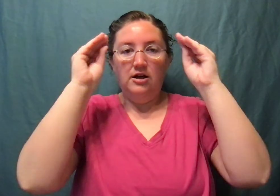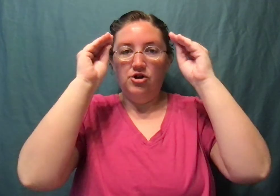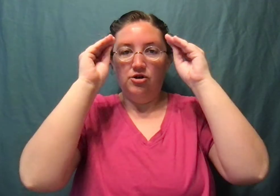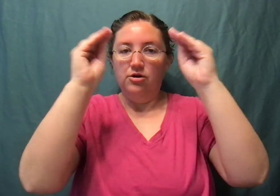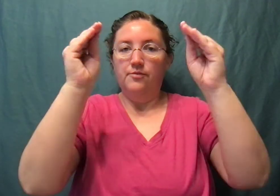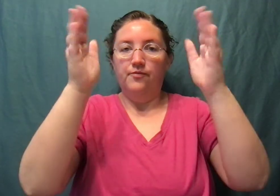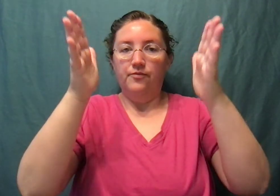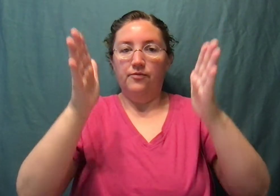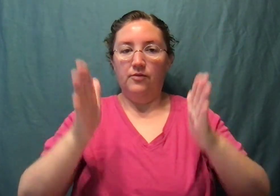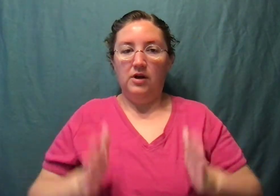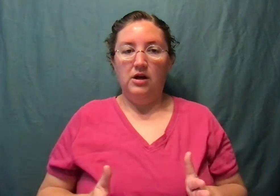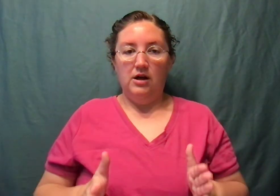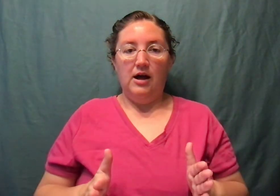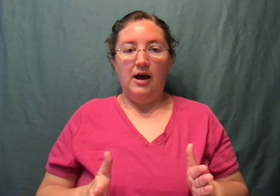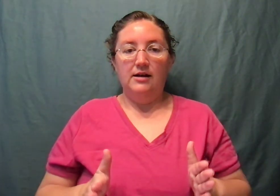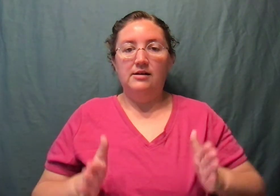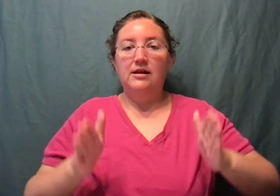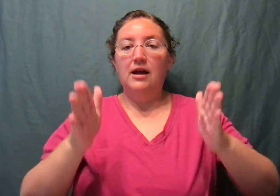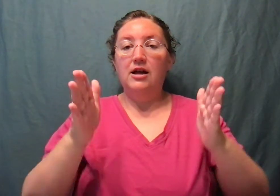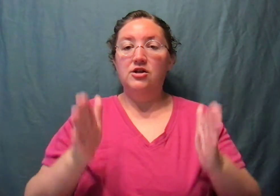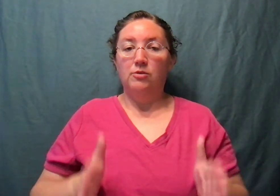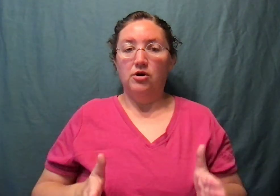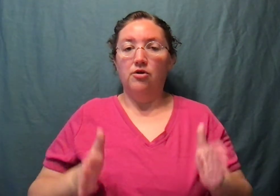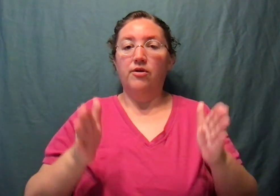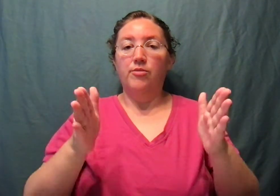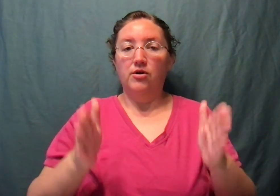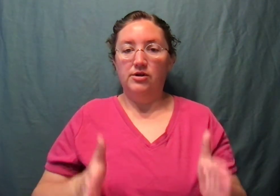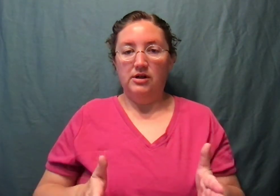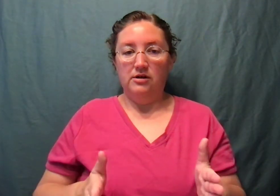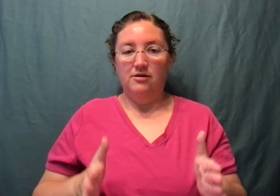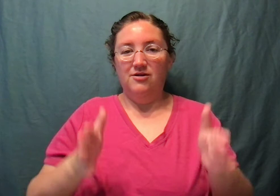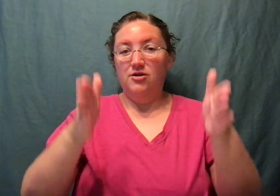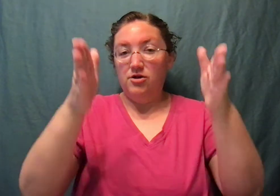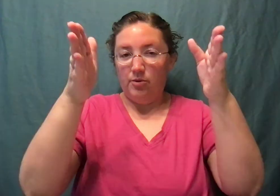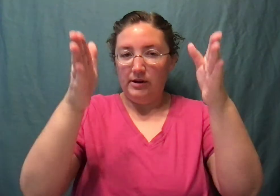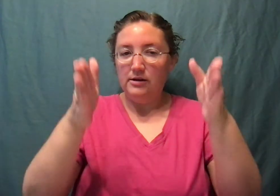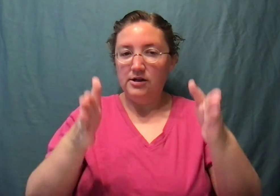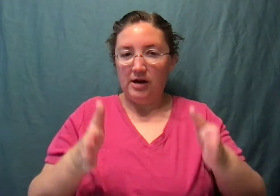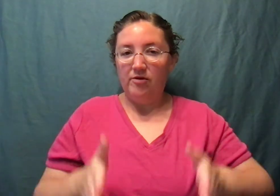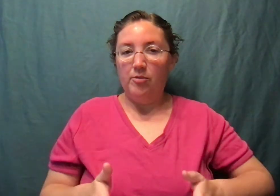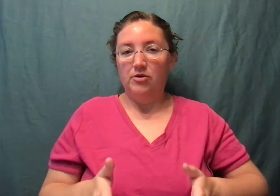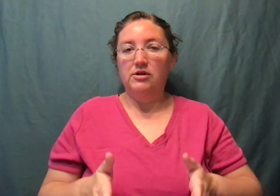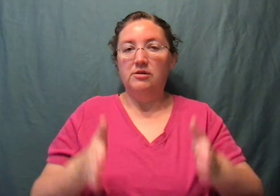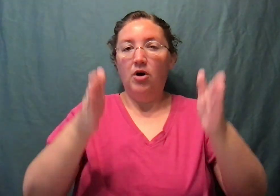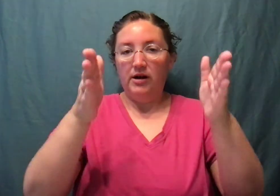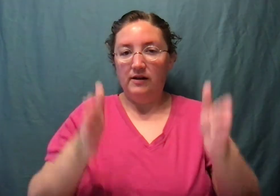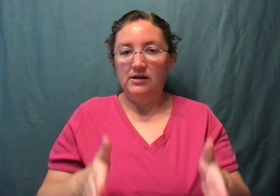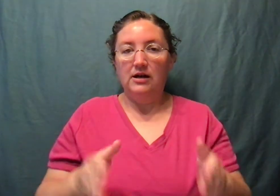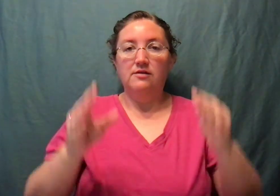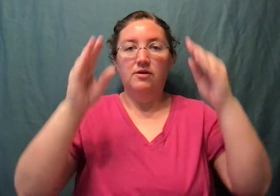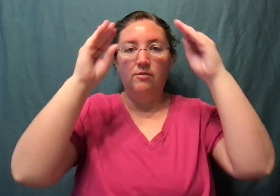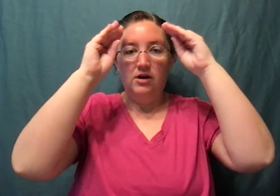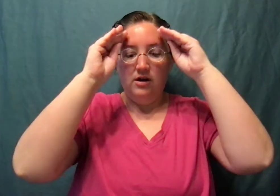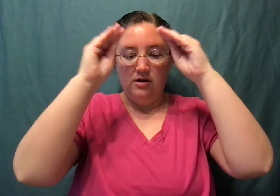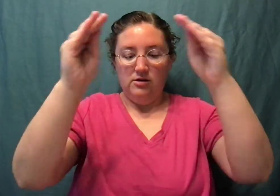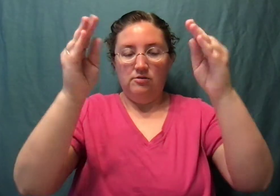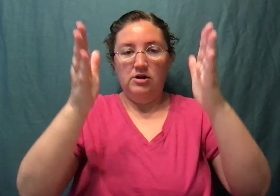teacher adds the agent marker or the person, showing the shape of a person's body, the sides of them. So